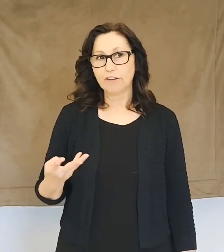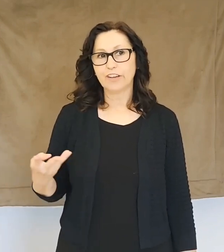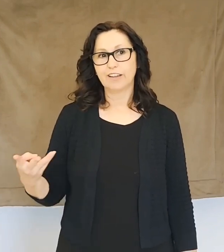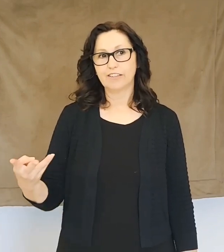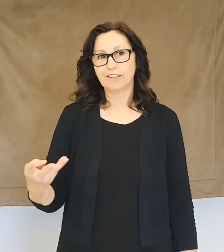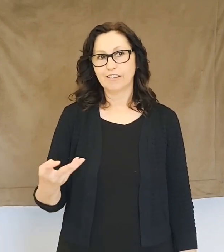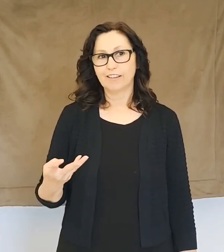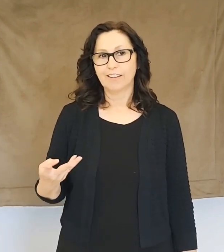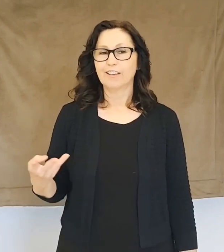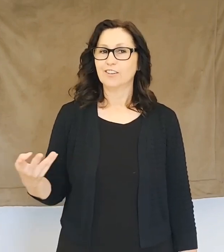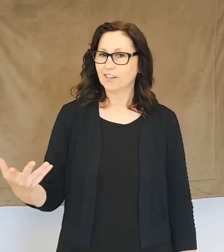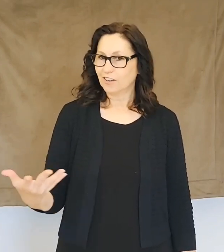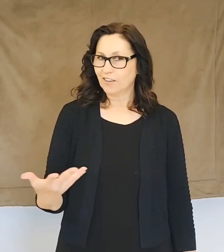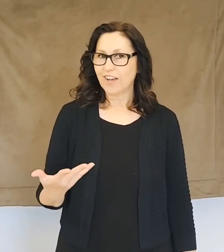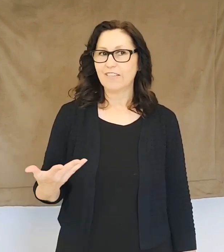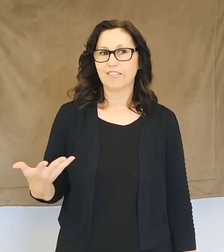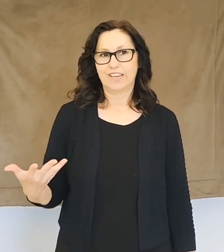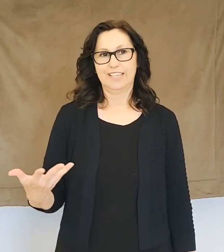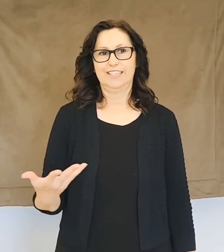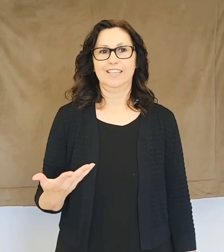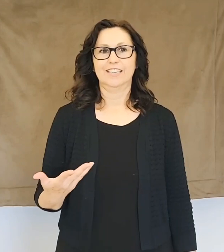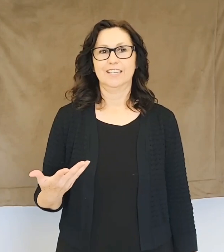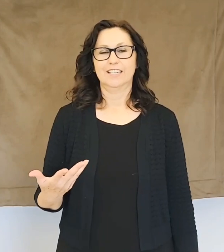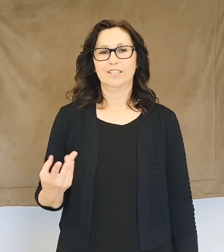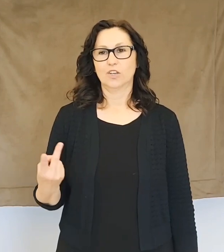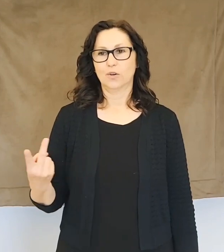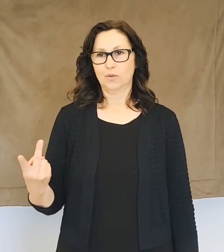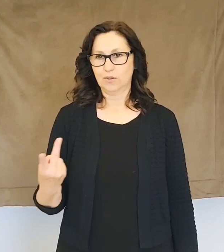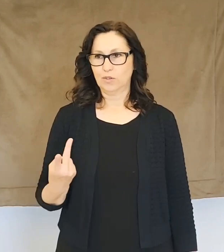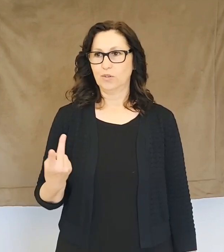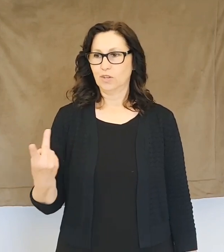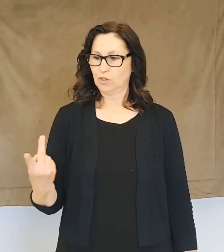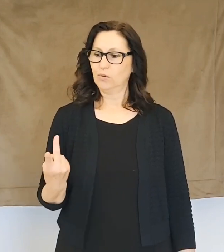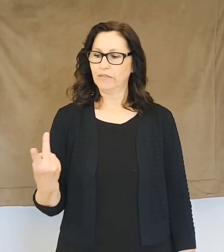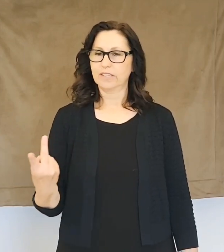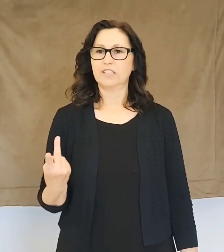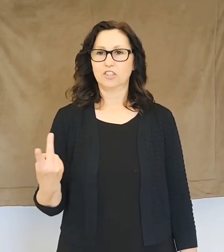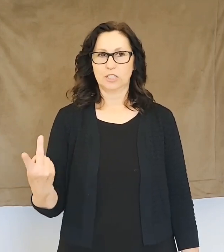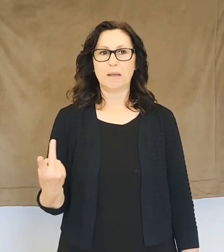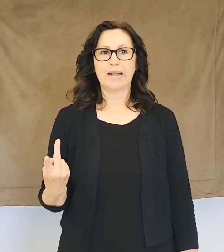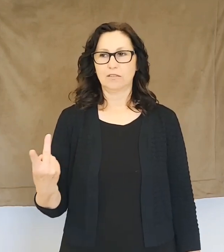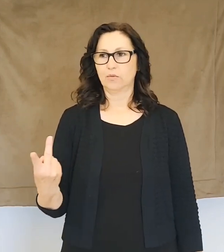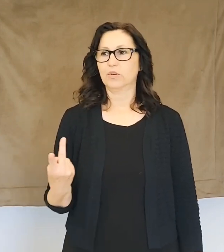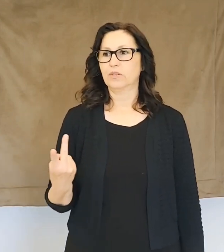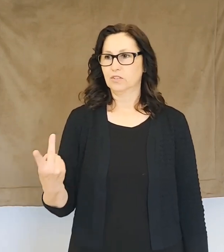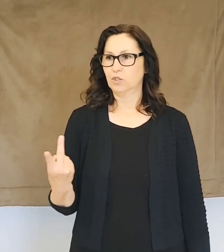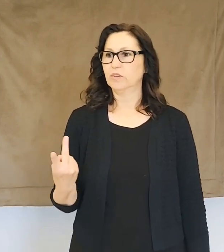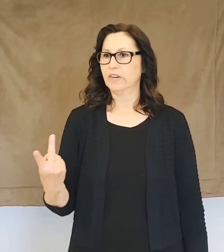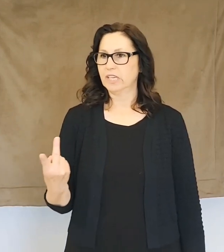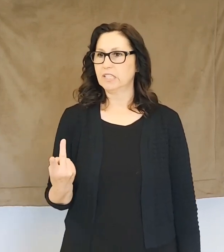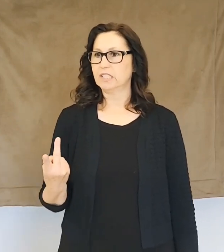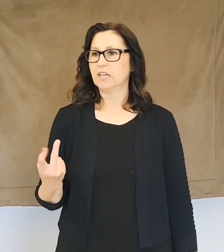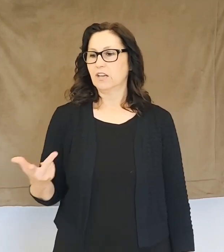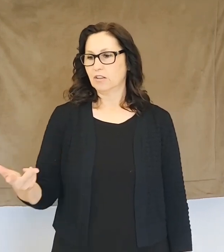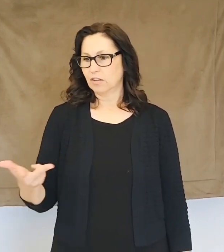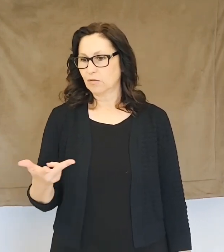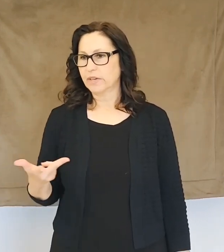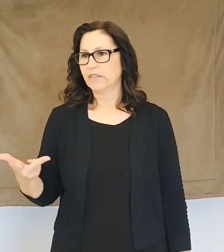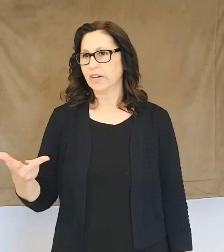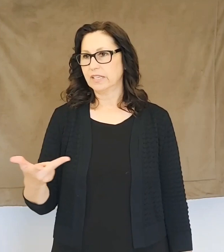of us. Can do the five of us. So the two of us is just back and forth. Two of us, the three of